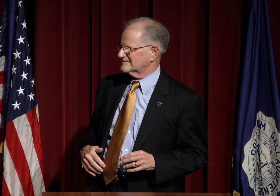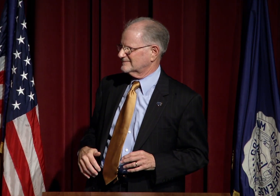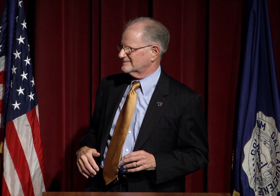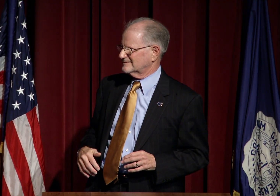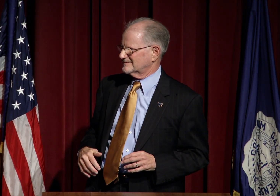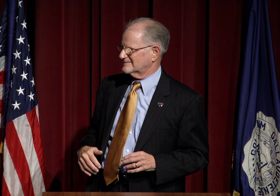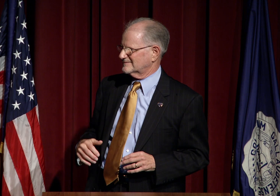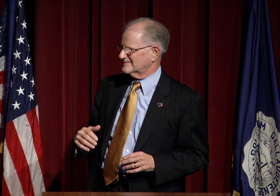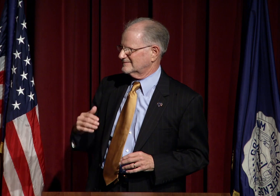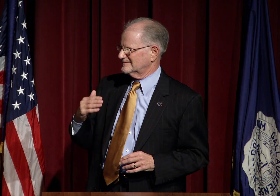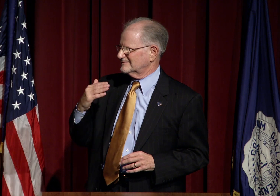Thank you.